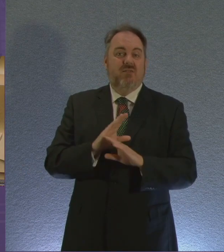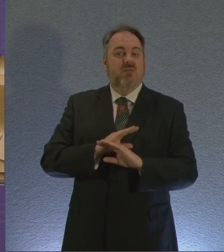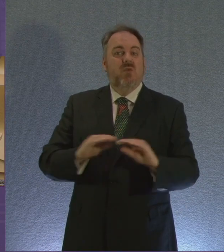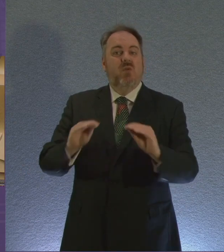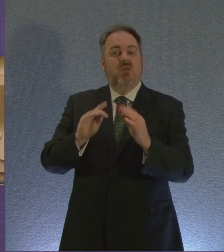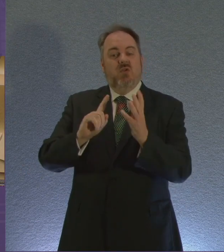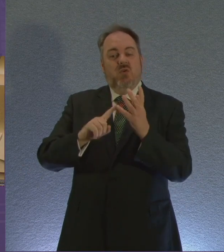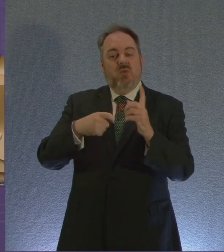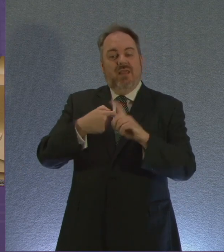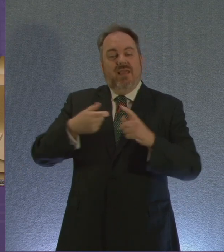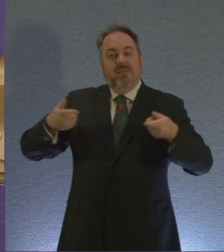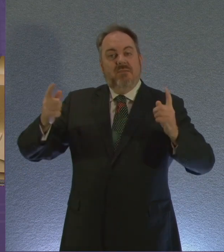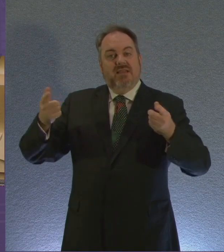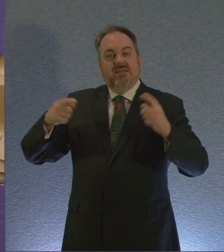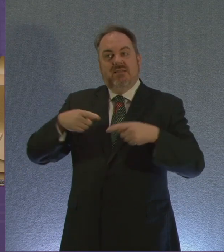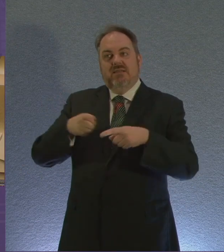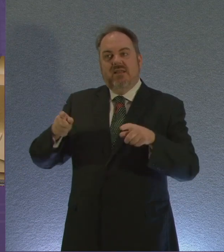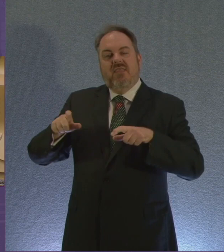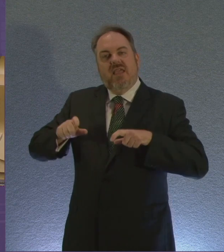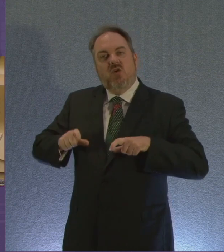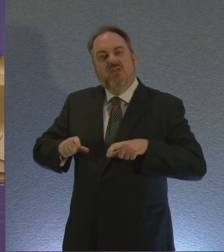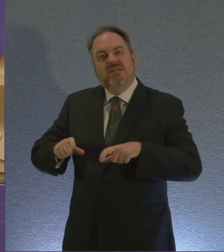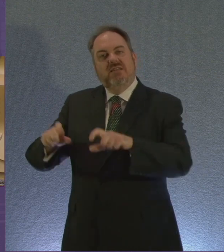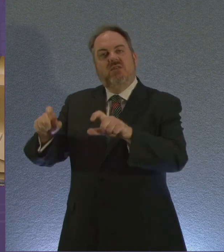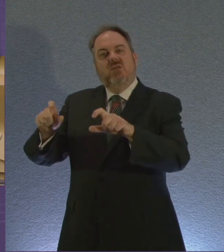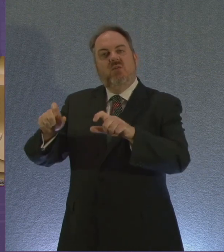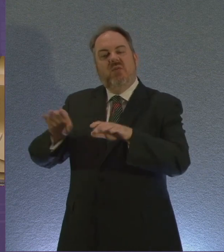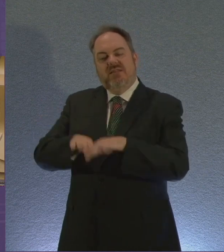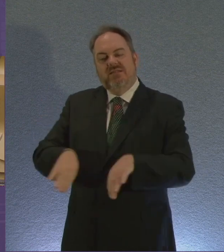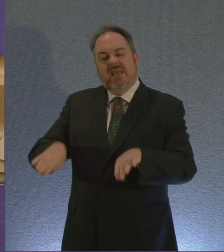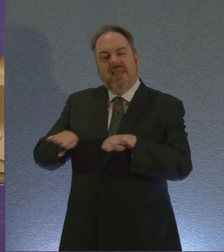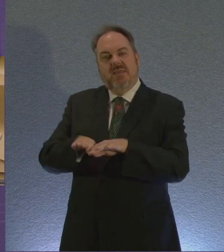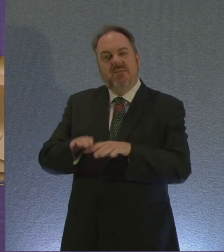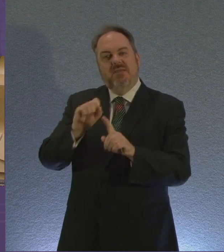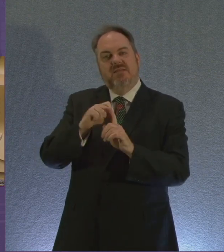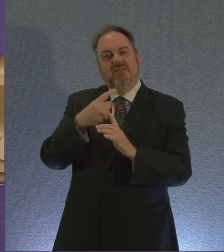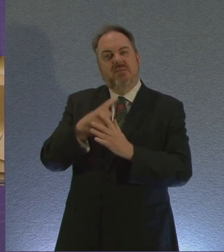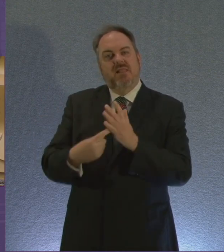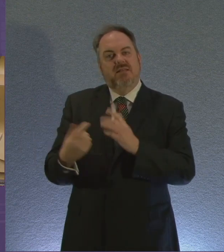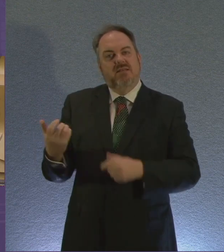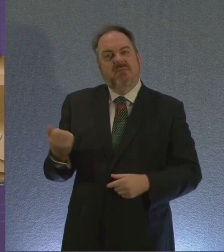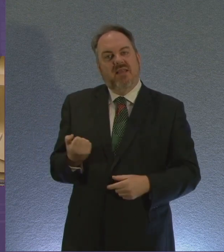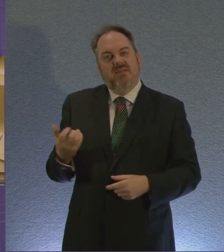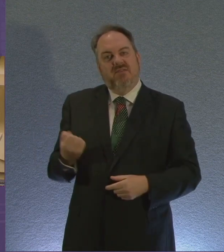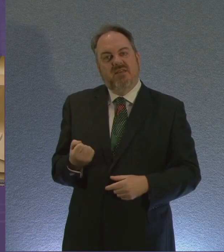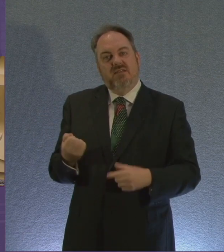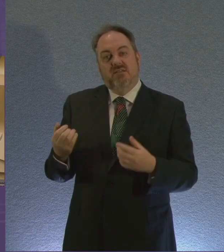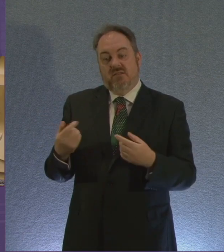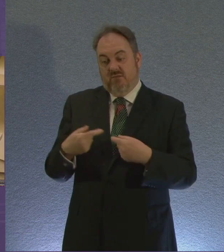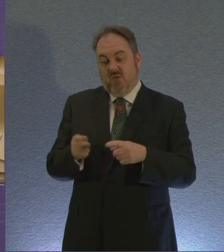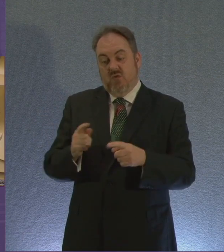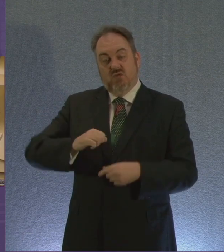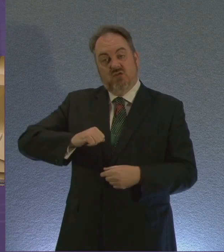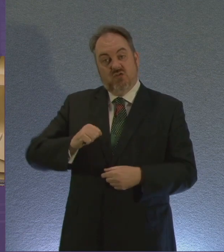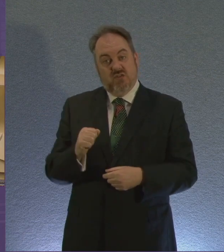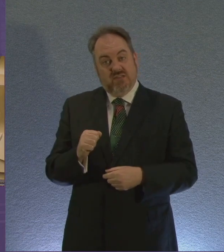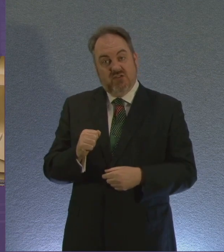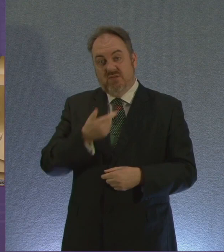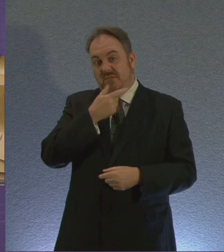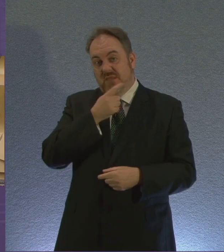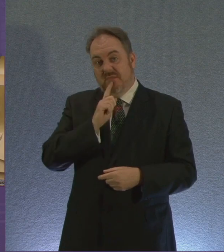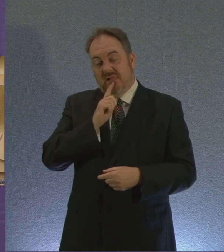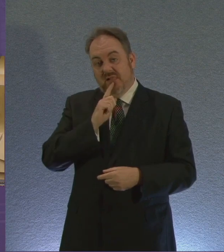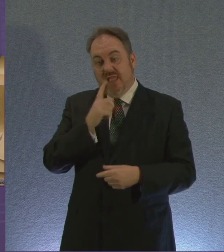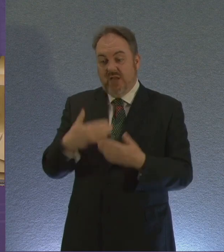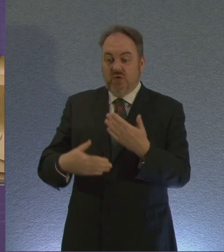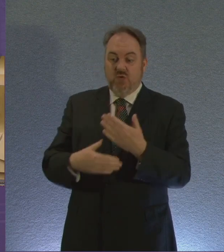ministers, and we have agreed that they will continue delivering disability benefits for existing and new Scottish clients over a longer transition period.